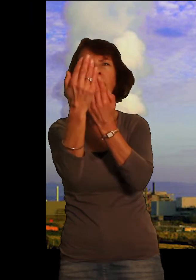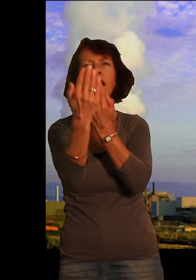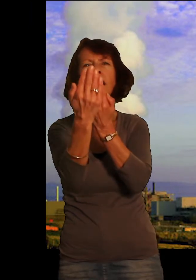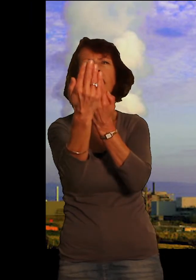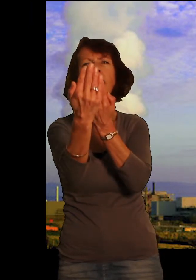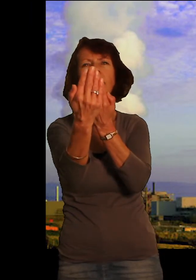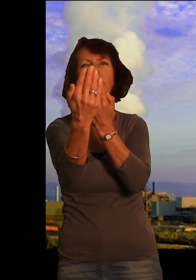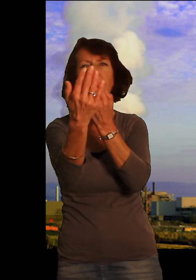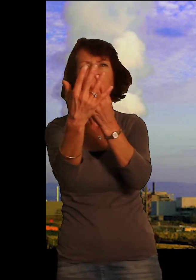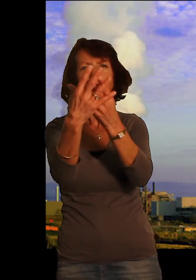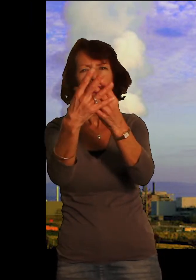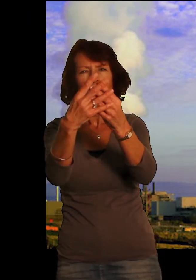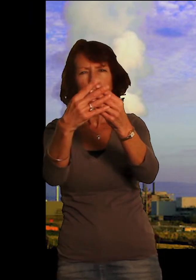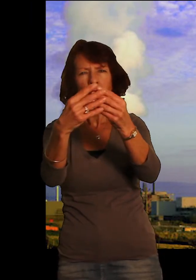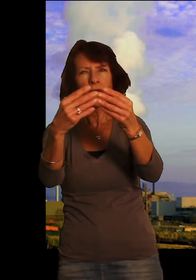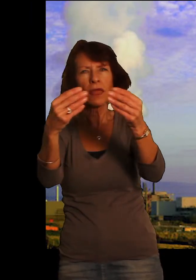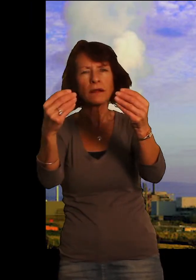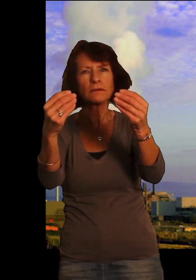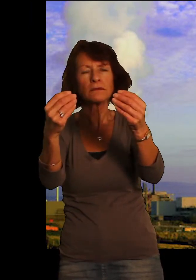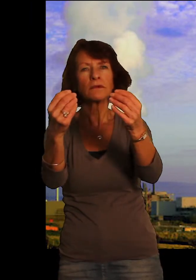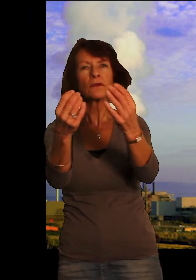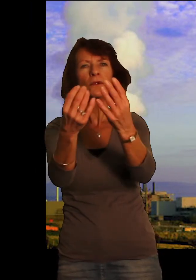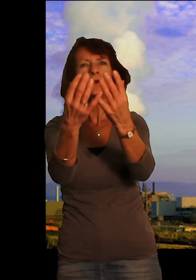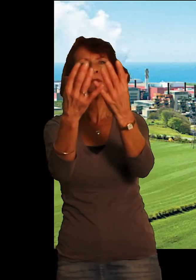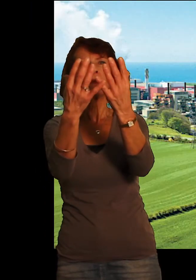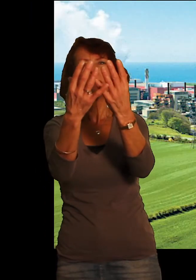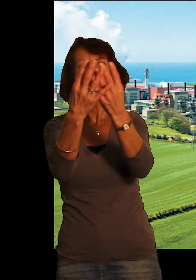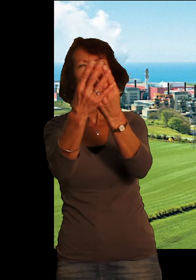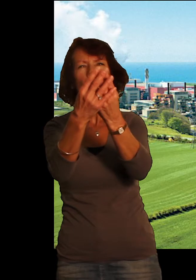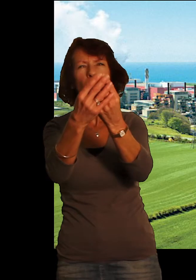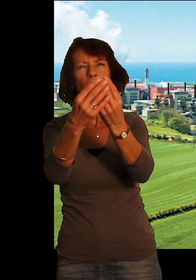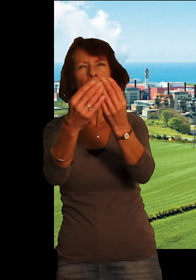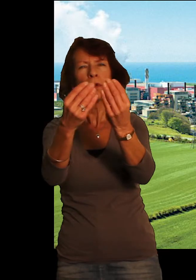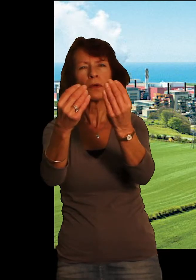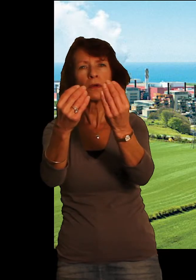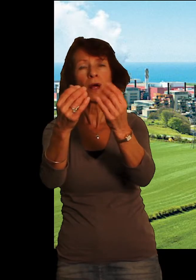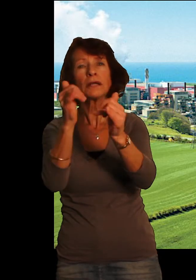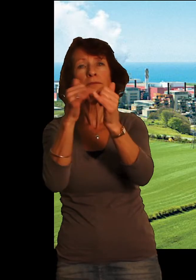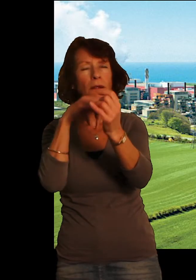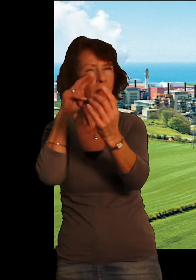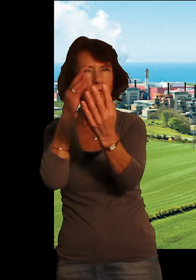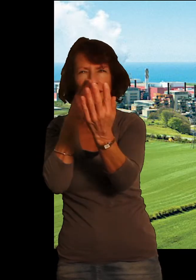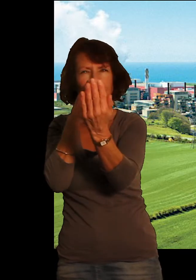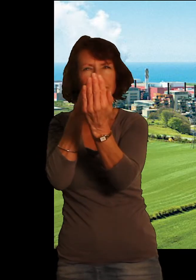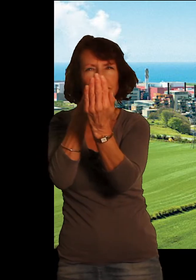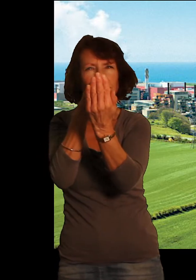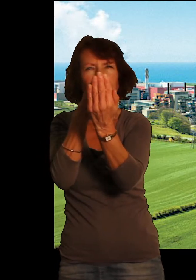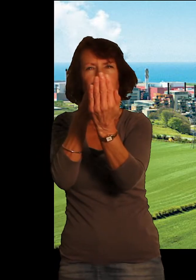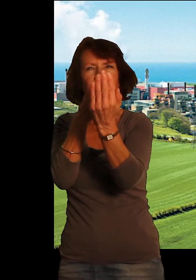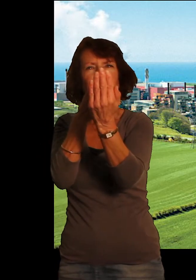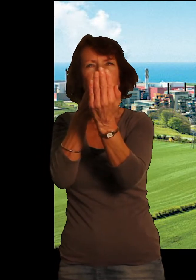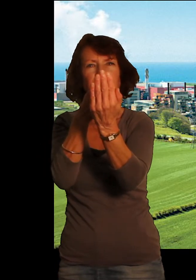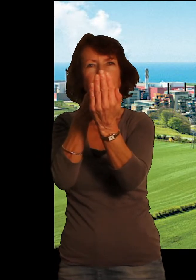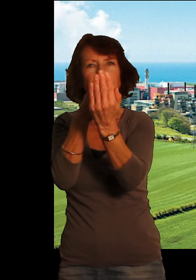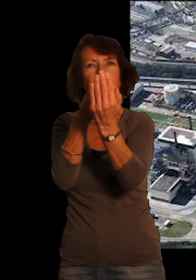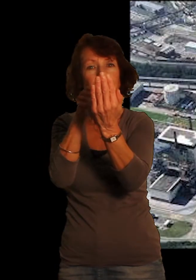height and used the natural draft hyperboloid design. The towers stood for 50 years, creating a